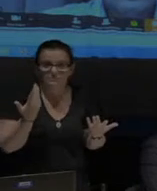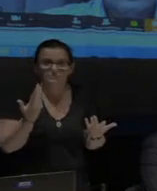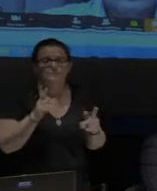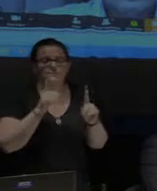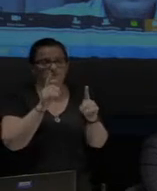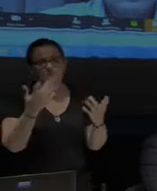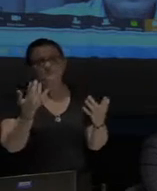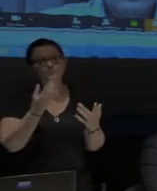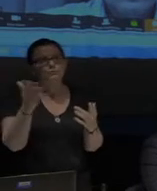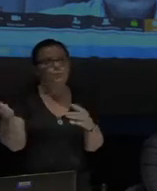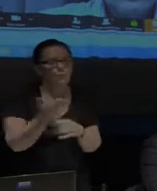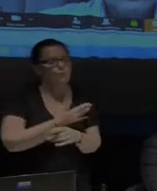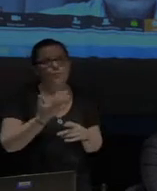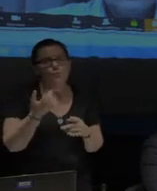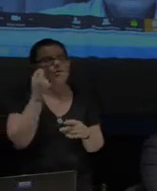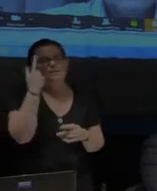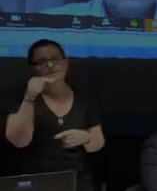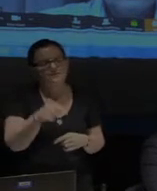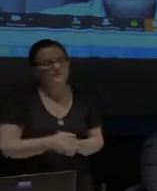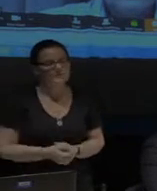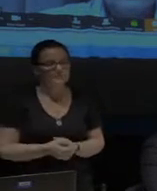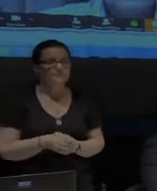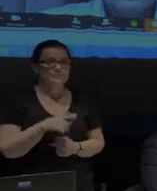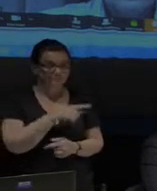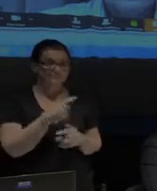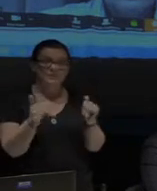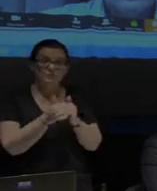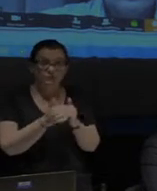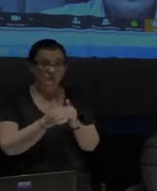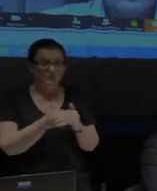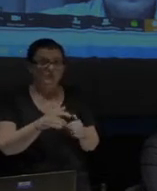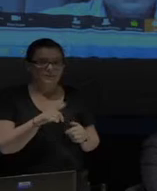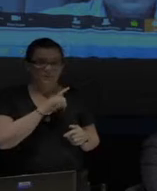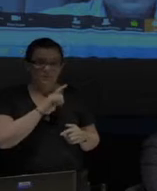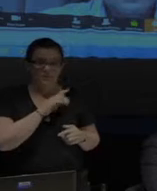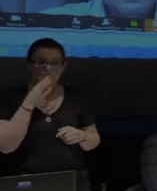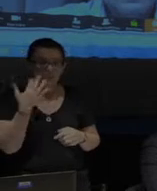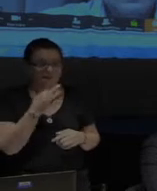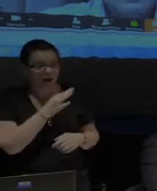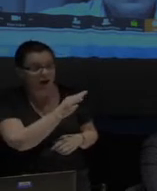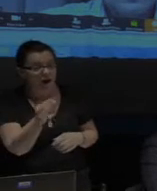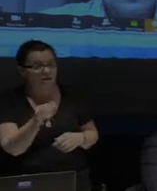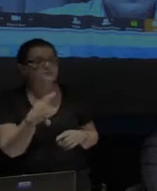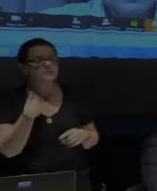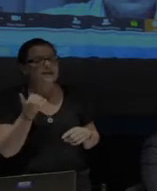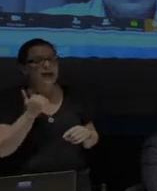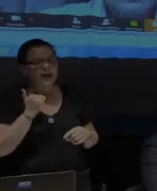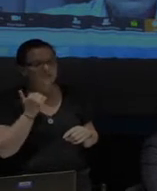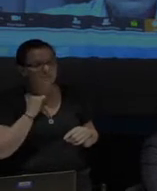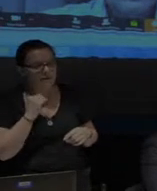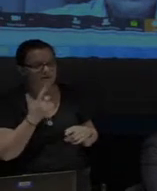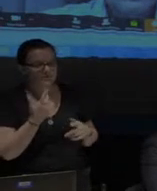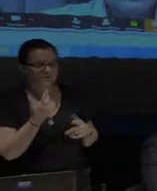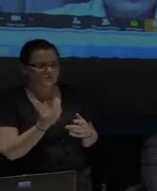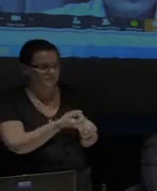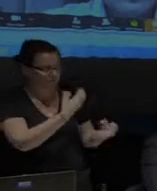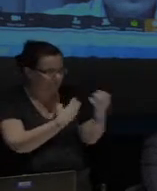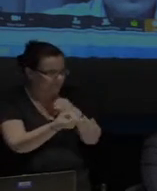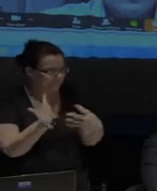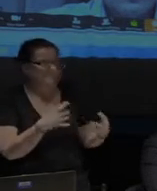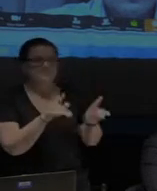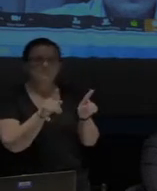yet gets it. Yeah, and I think it's exactly that, and why I asked the question was I was expecting the powerful kind of statements I